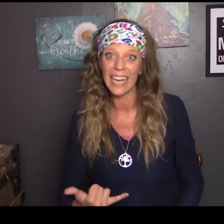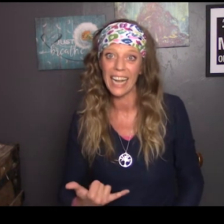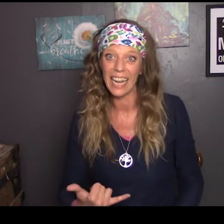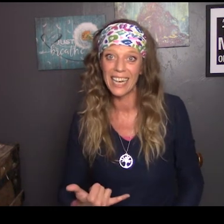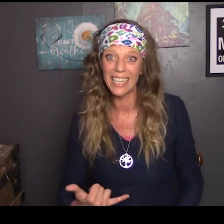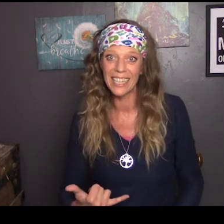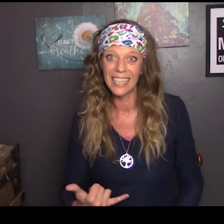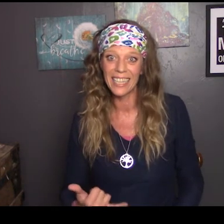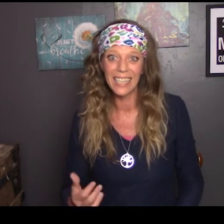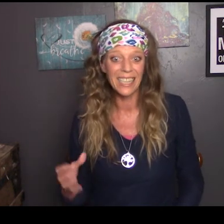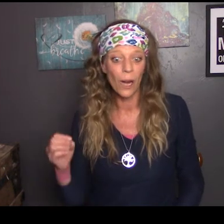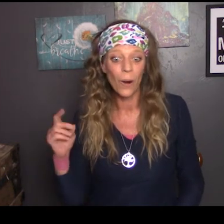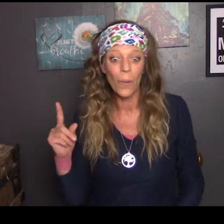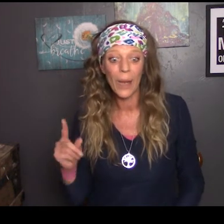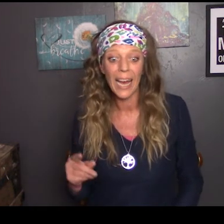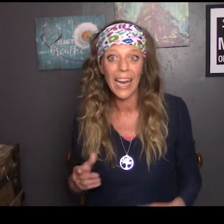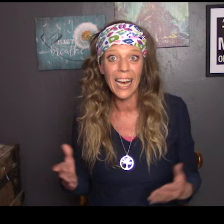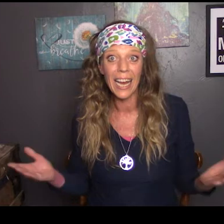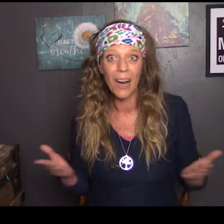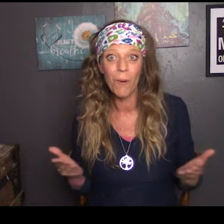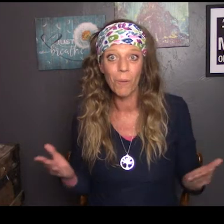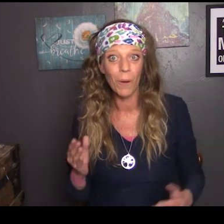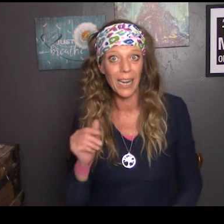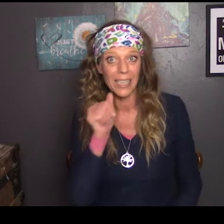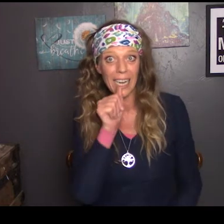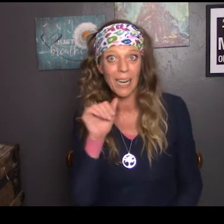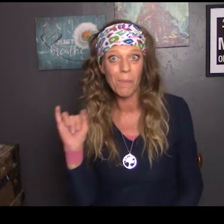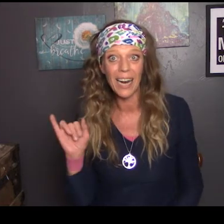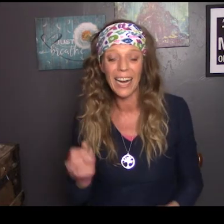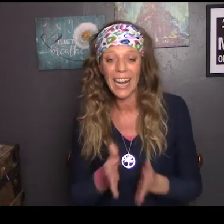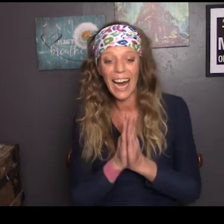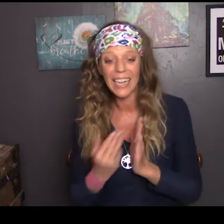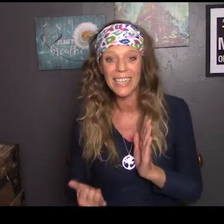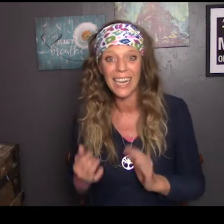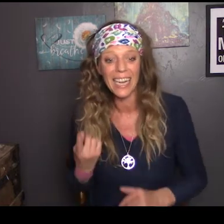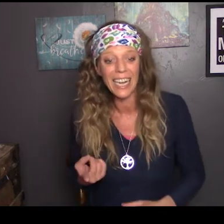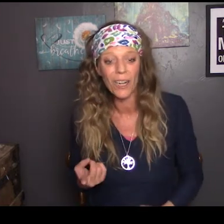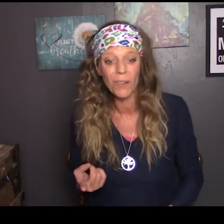favoriting. Okay, what am I asking you?